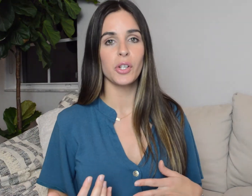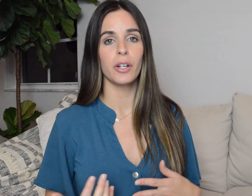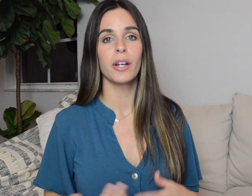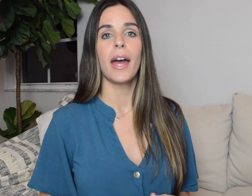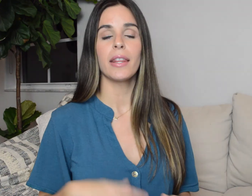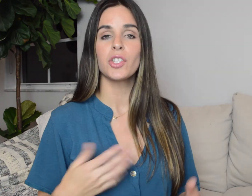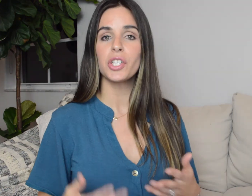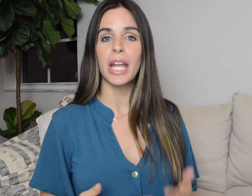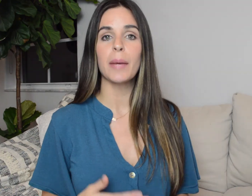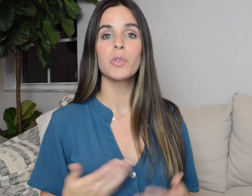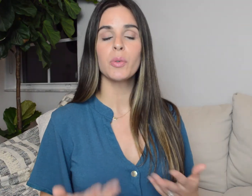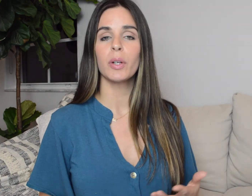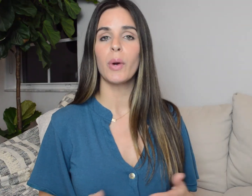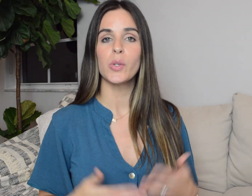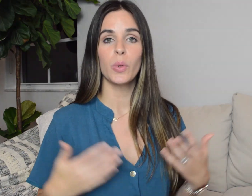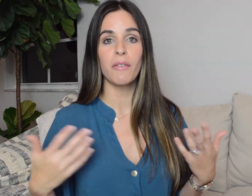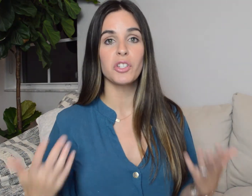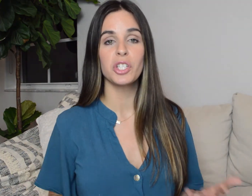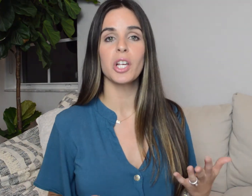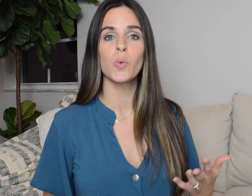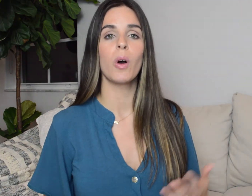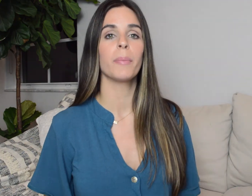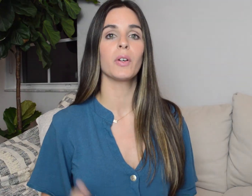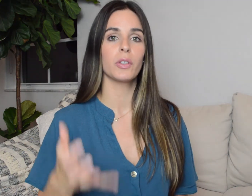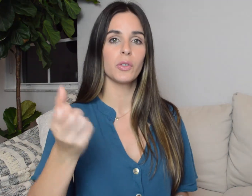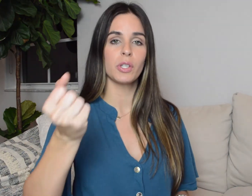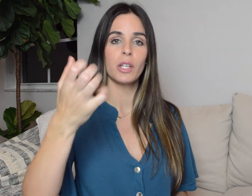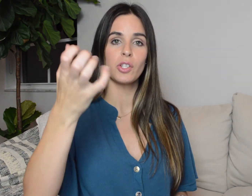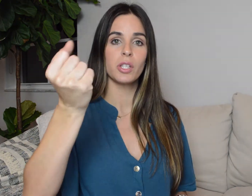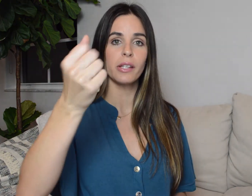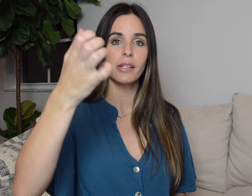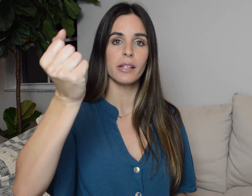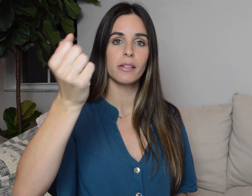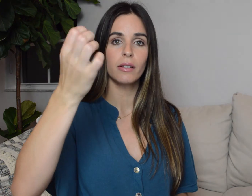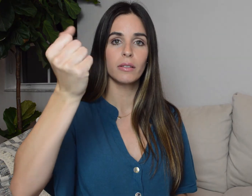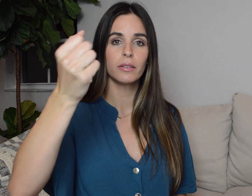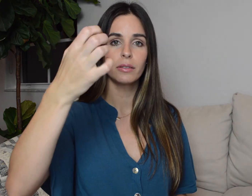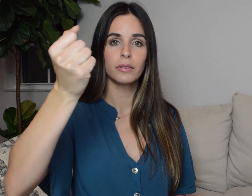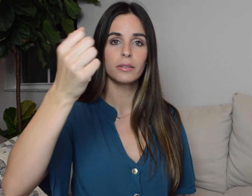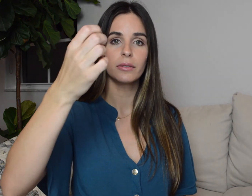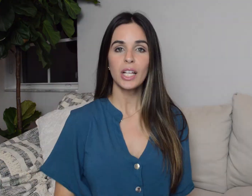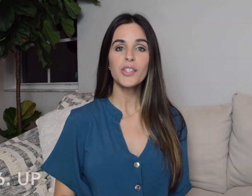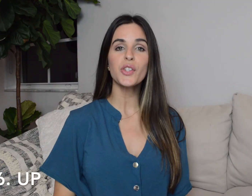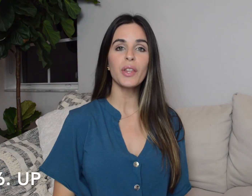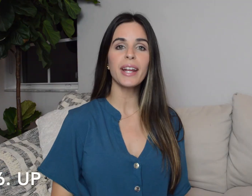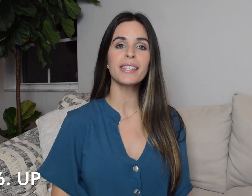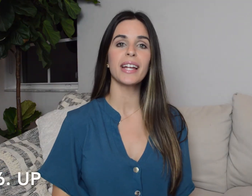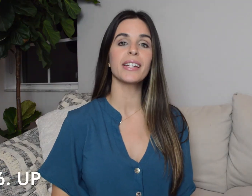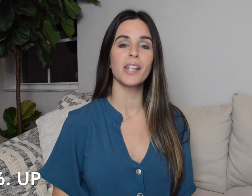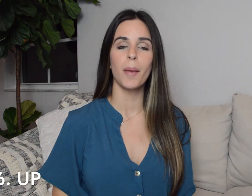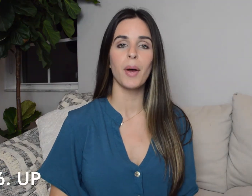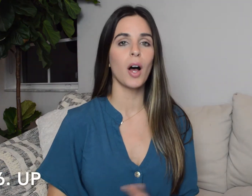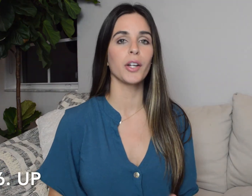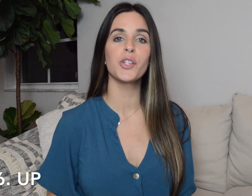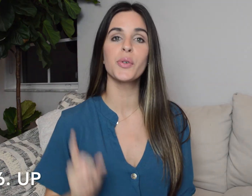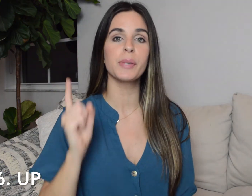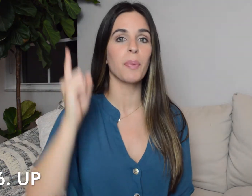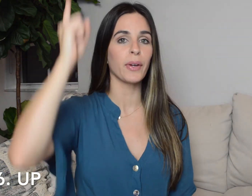her. And then she's able to request whenever she does want milk. You'll see that she does this. So the next sign is up. All you do is point